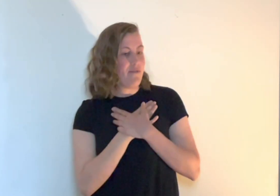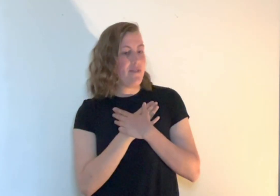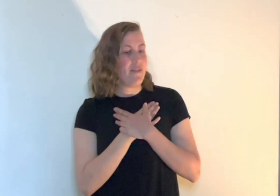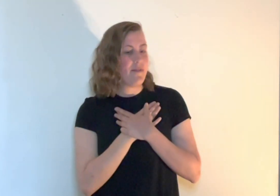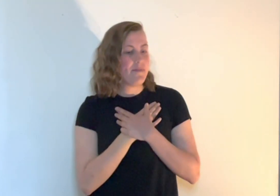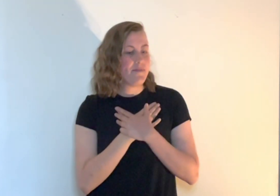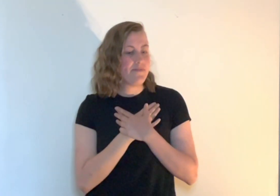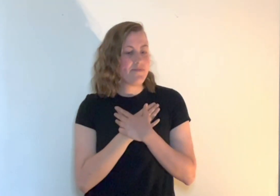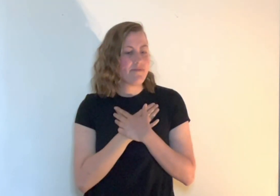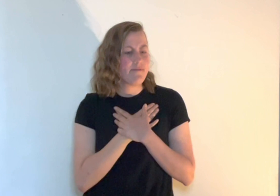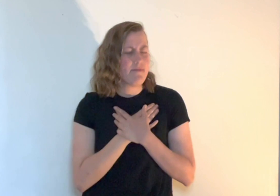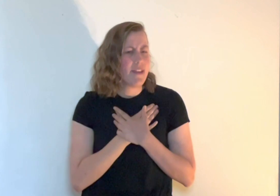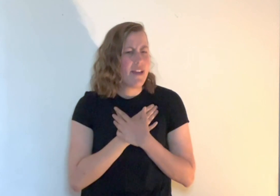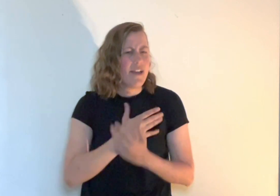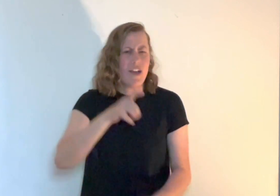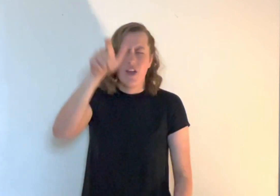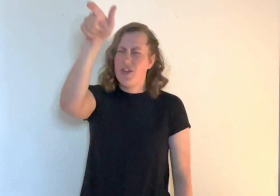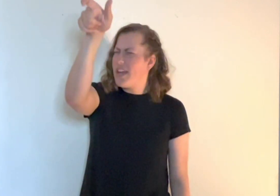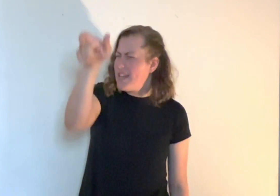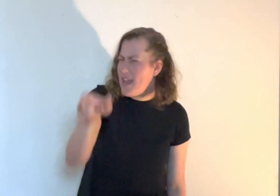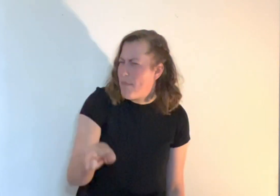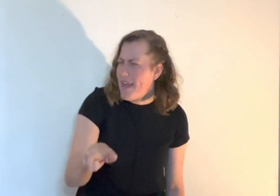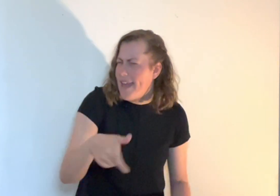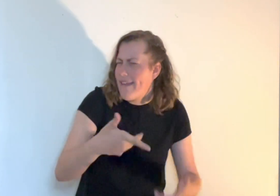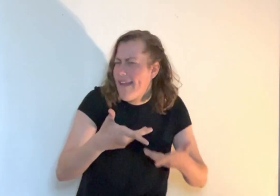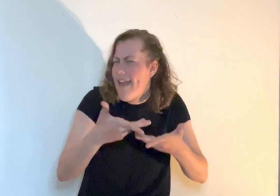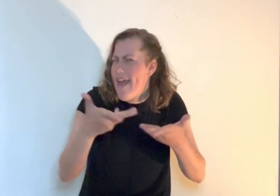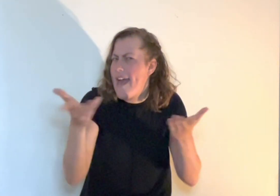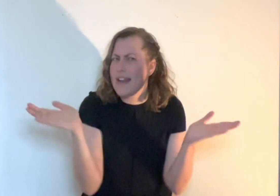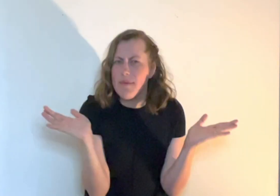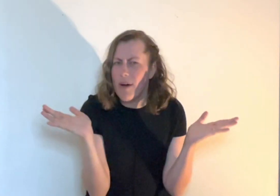Could it be anybody?